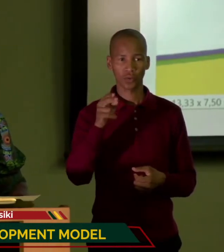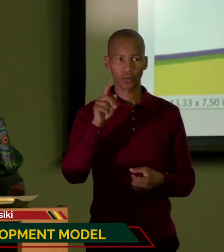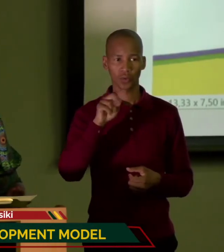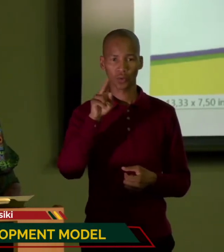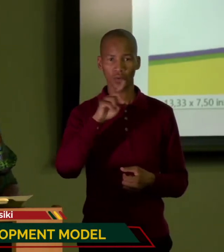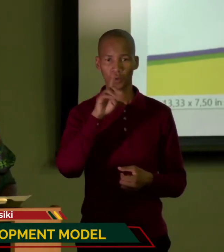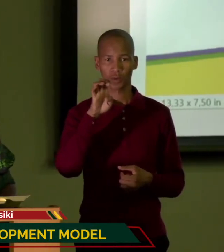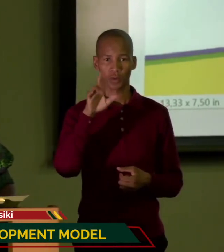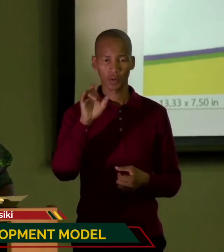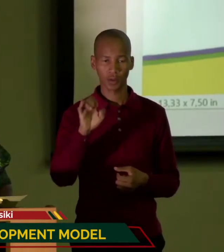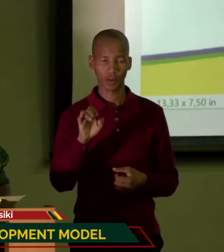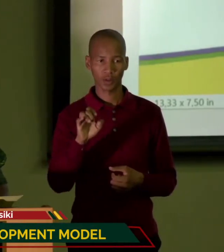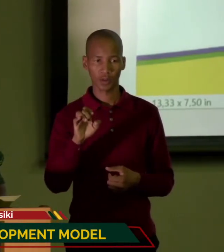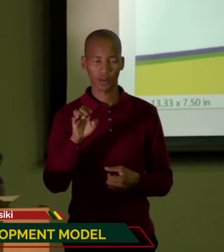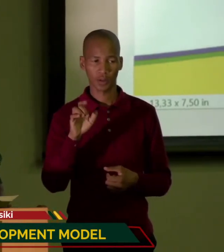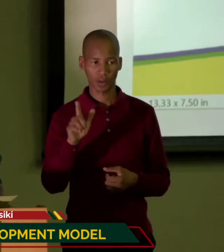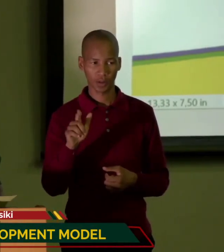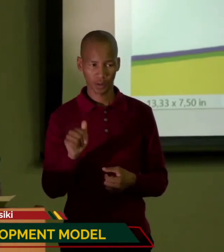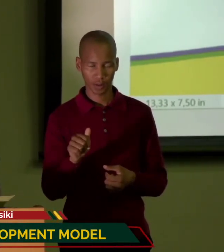Apo